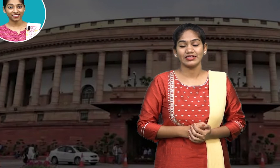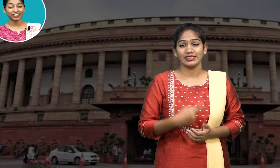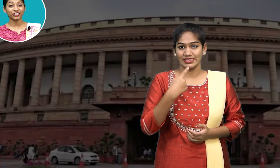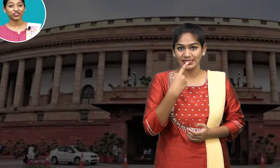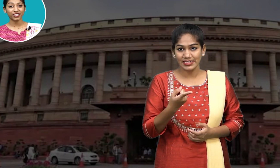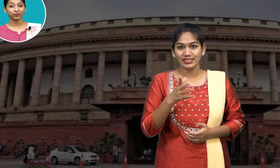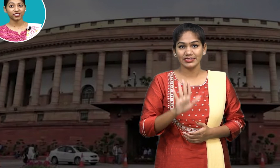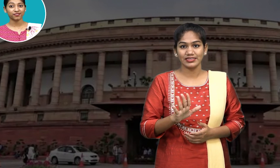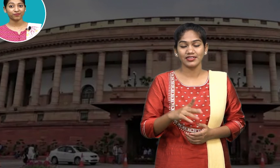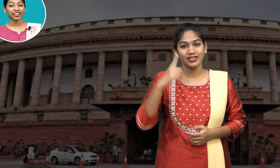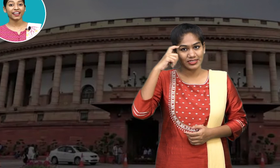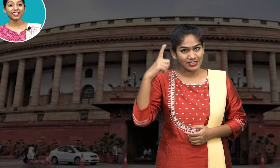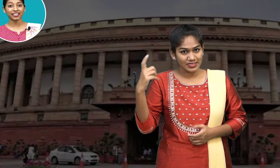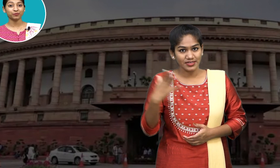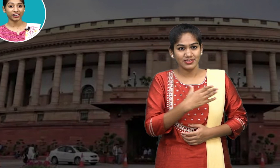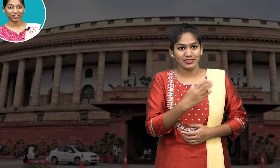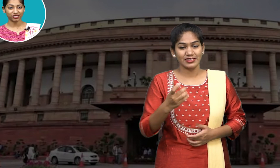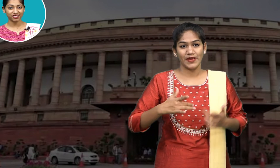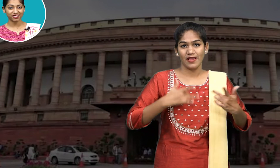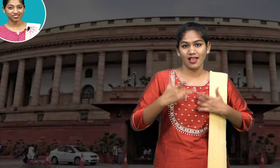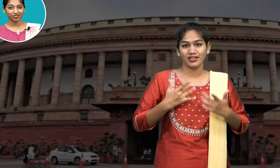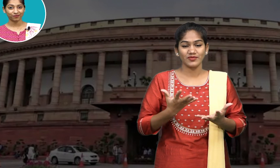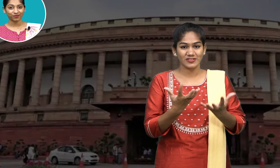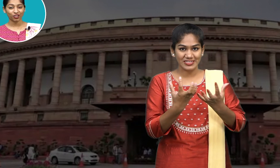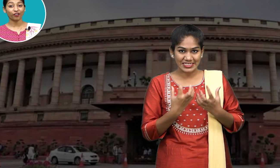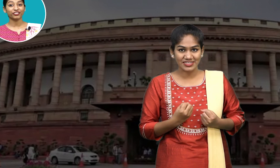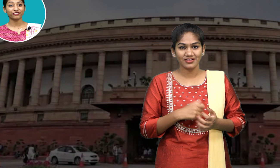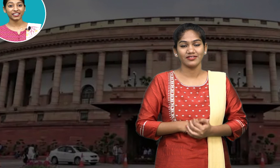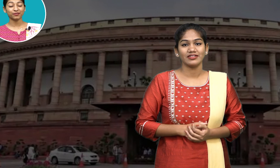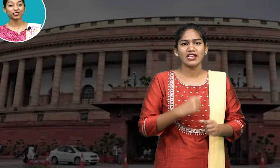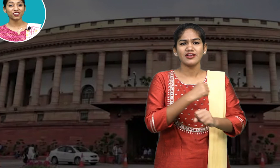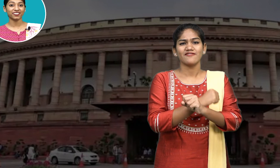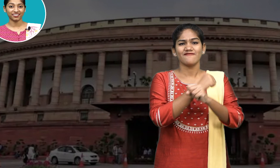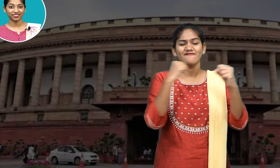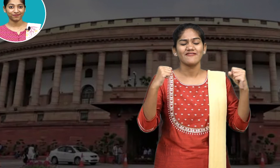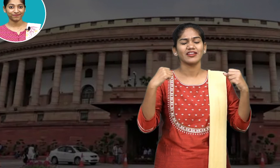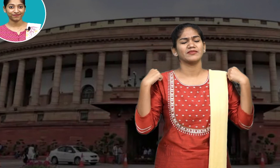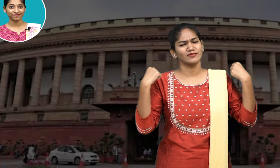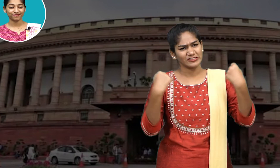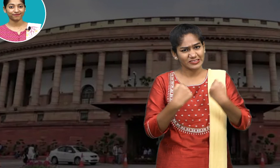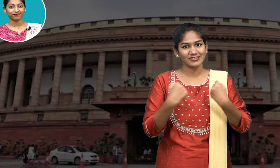considering the dreams and aspirations of the freedom struggle.